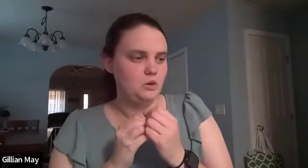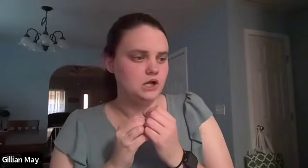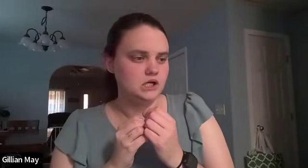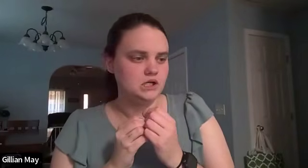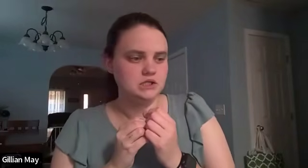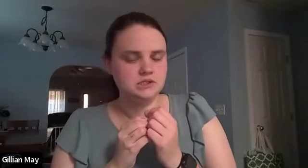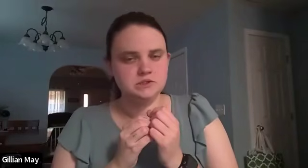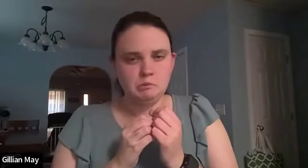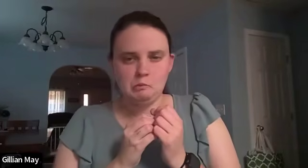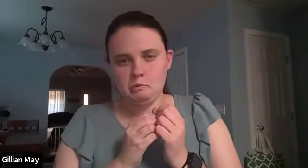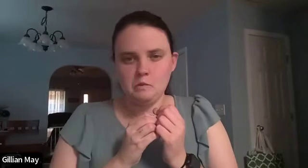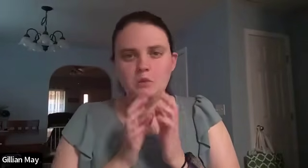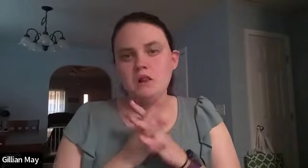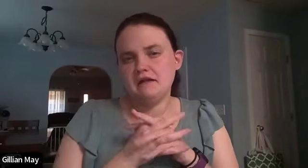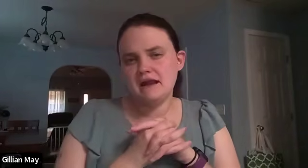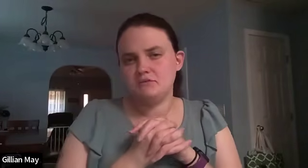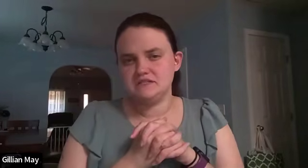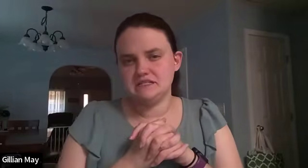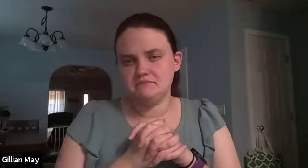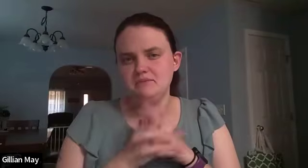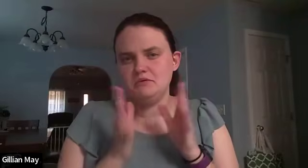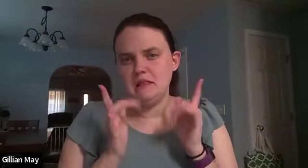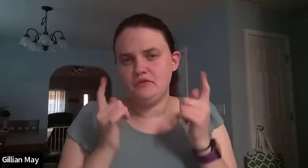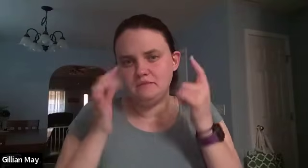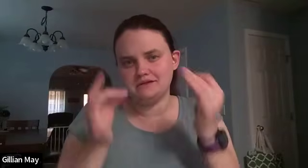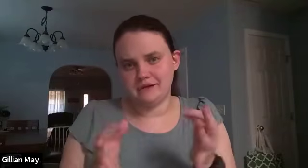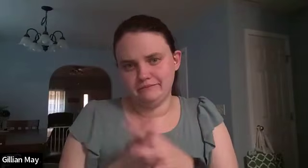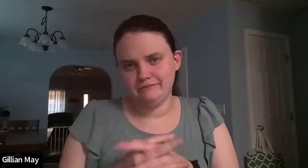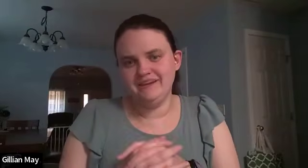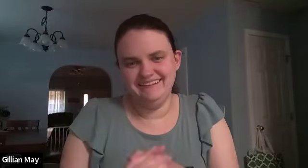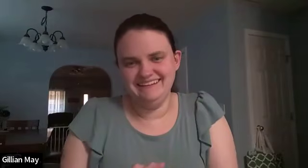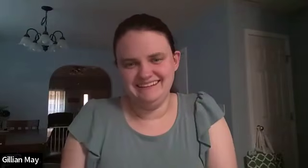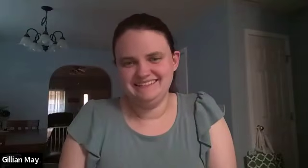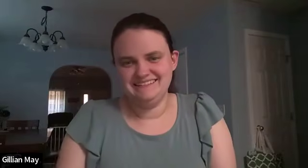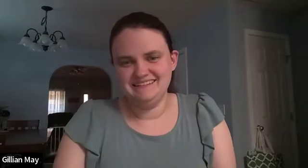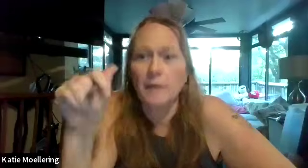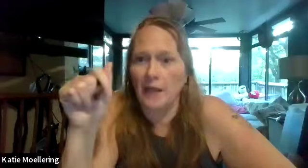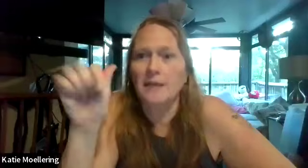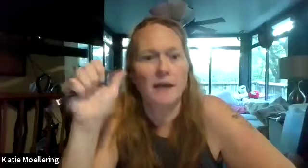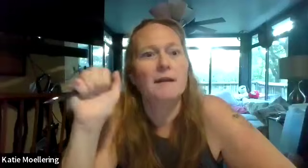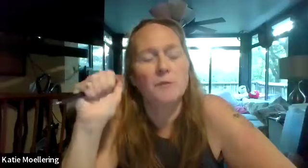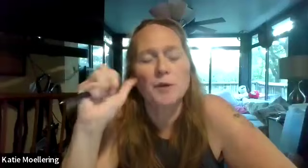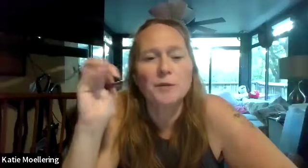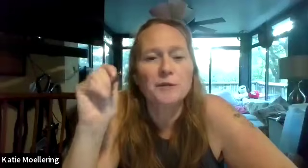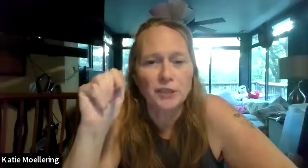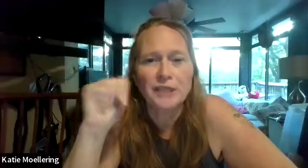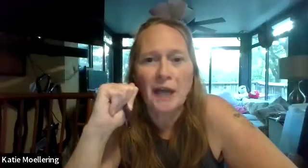more. We'll look at it and we'll see. Maybe we'll let yes. them Yeah, okay, yeah. because Well, we have the